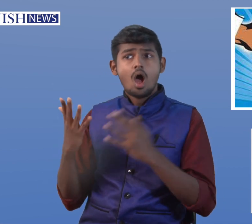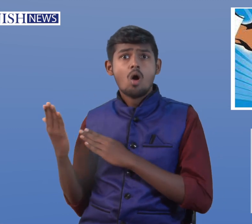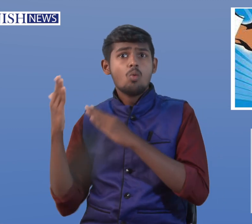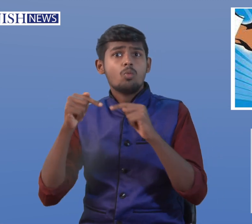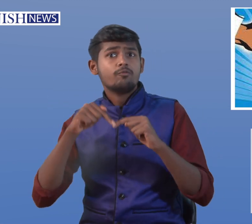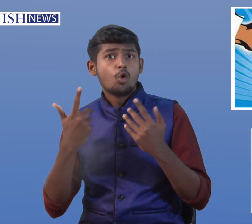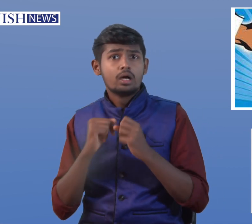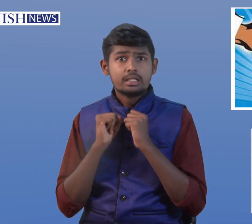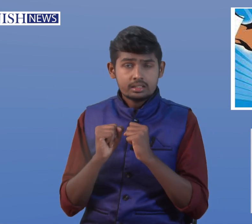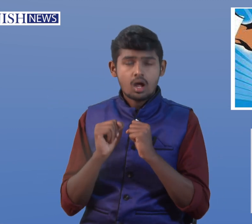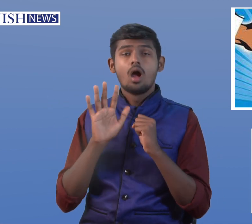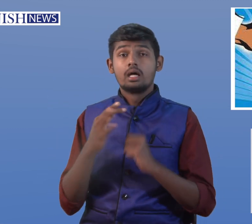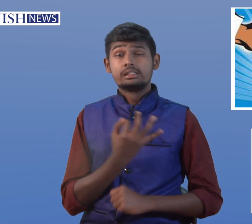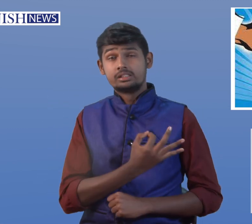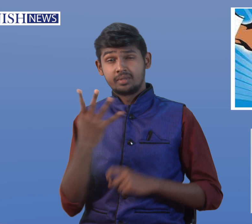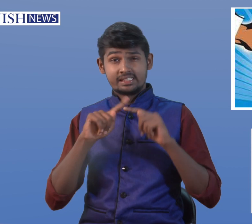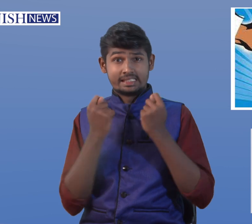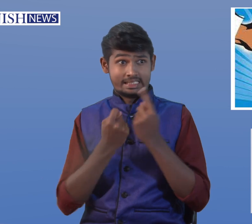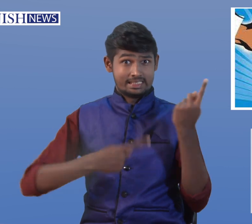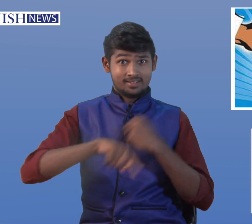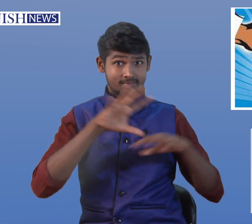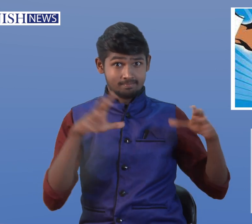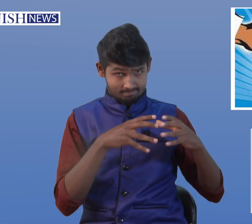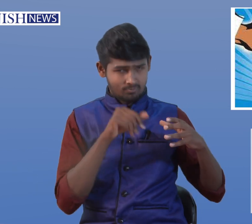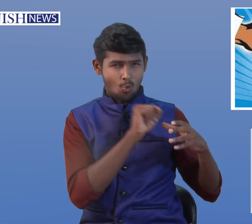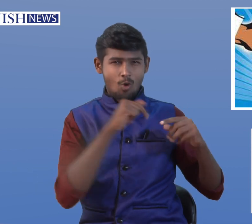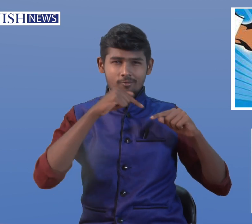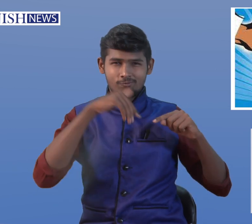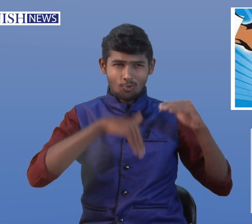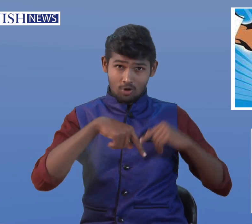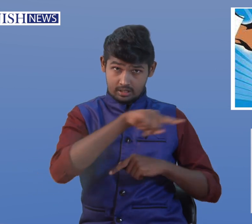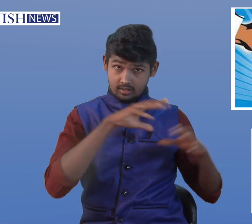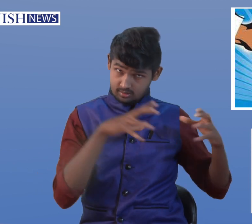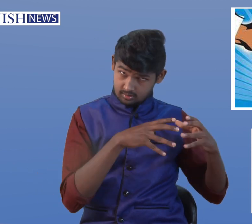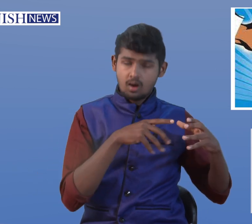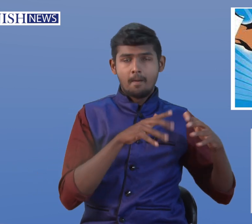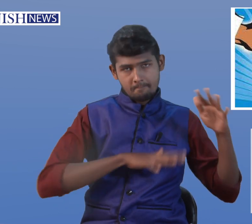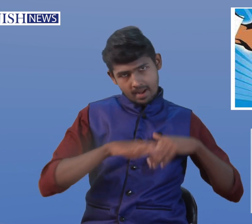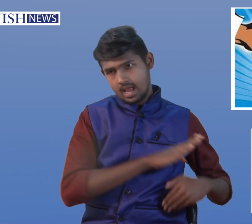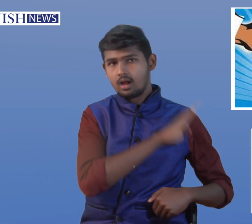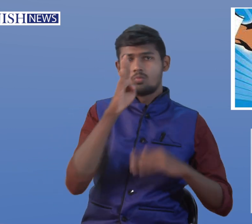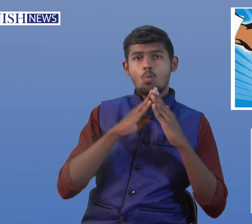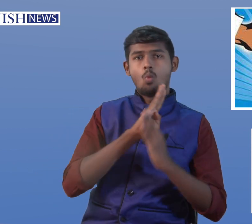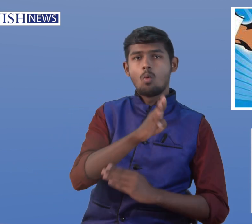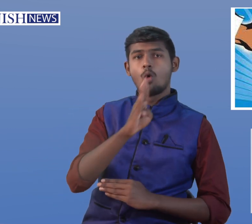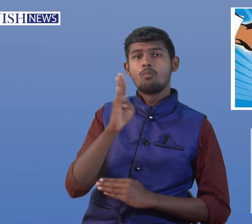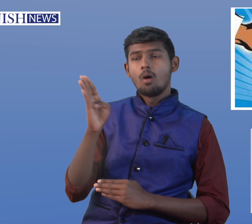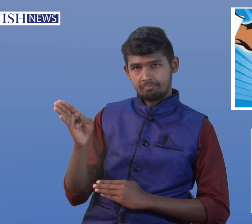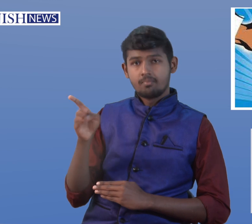electors also is progressing in the district. Special teams of polling officers are visiting the voters at their residences with